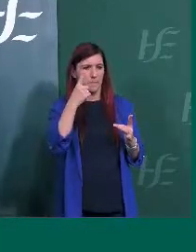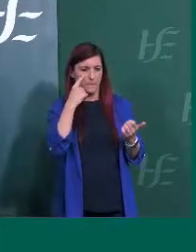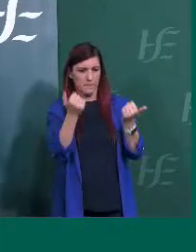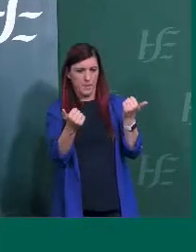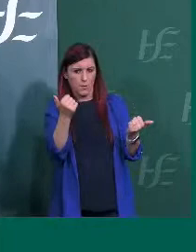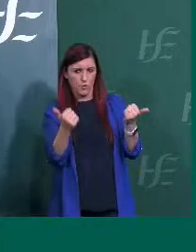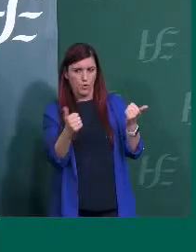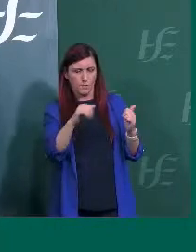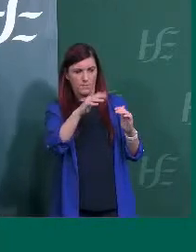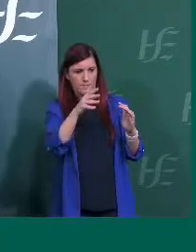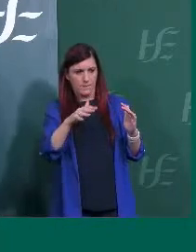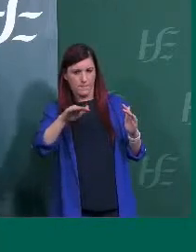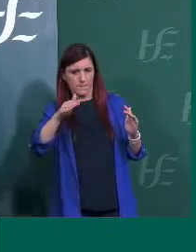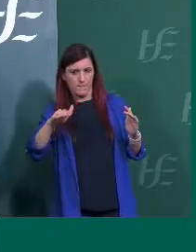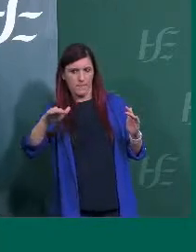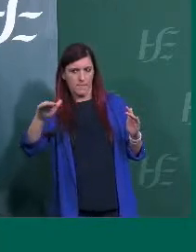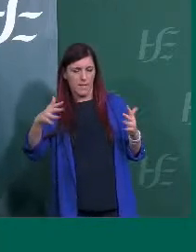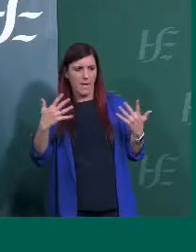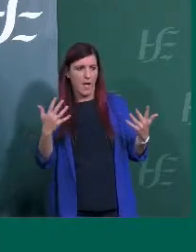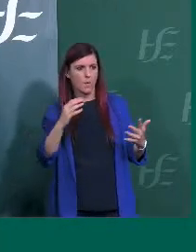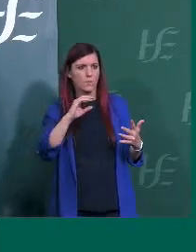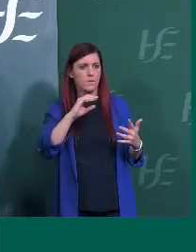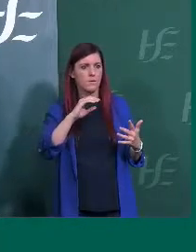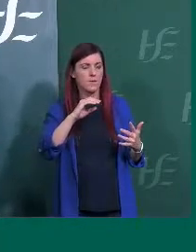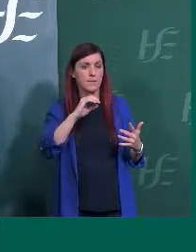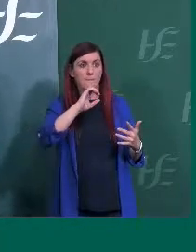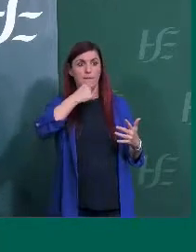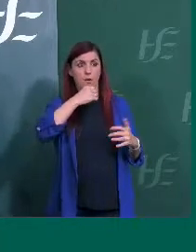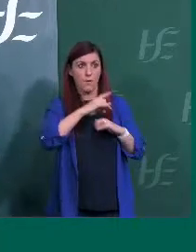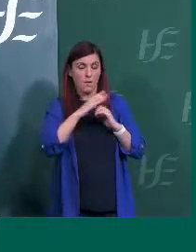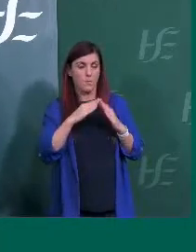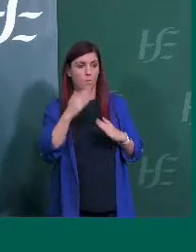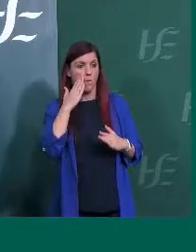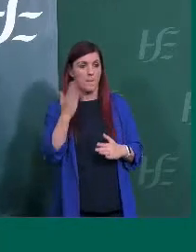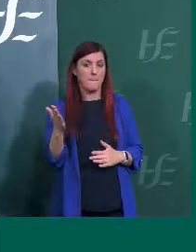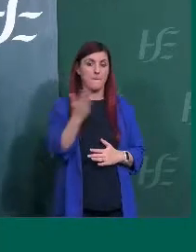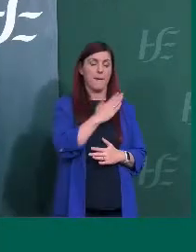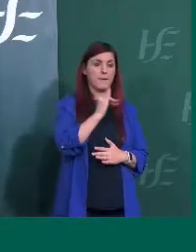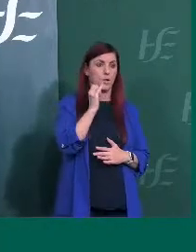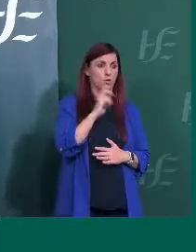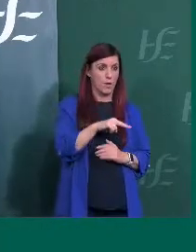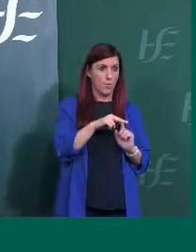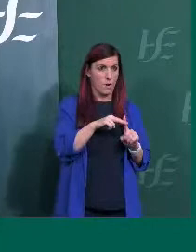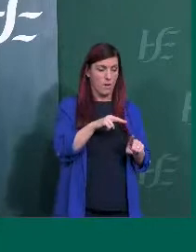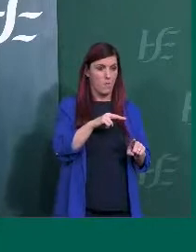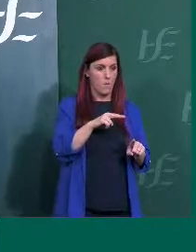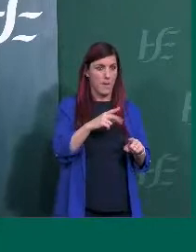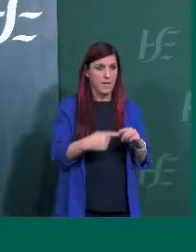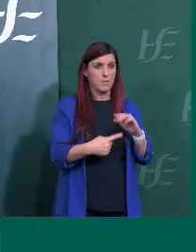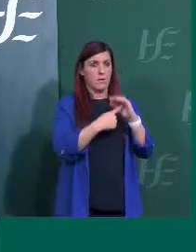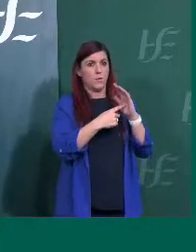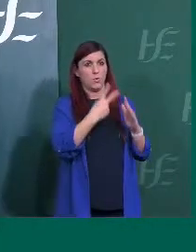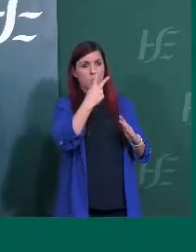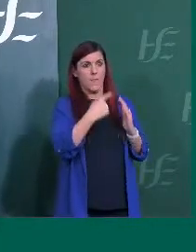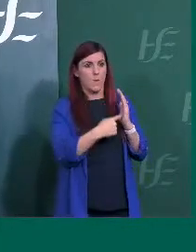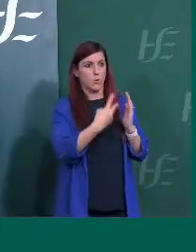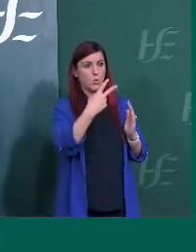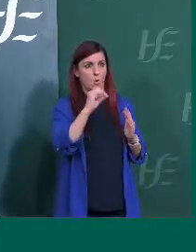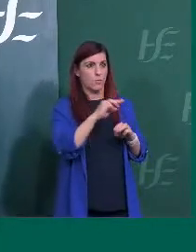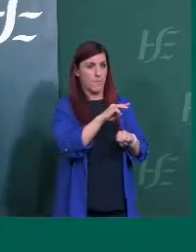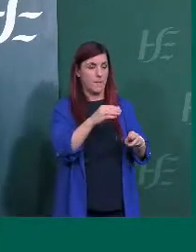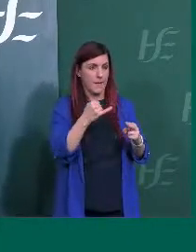how severe illness in our hospital setting. Back in January, when we peaked at 220 people